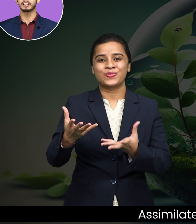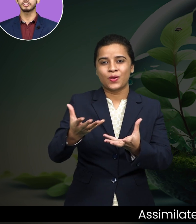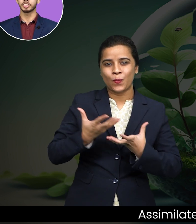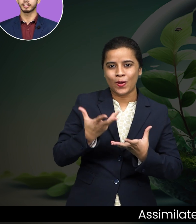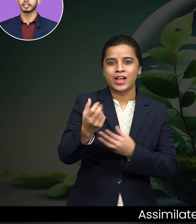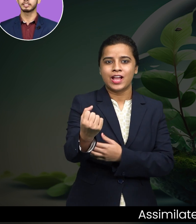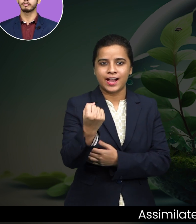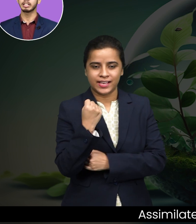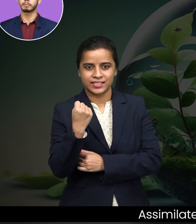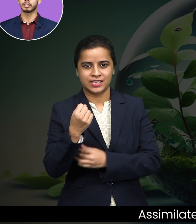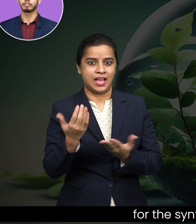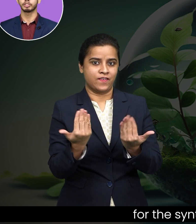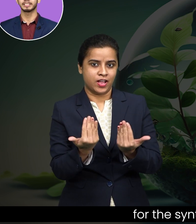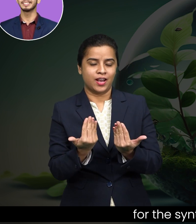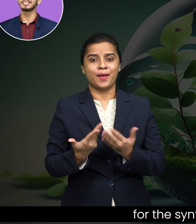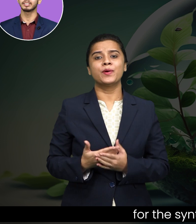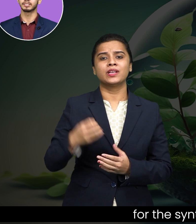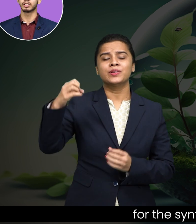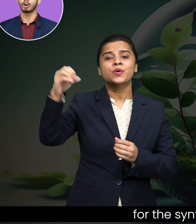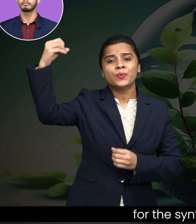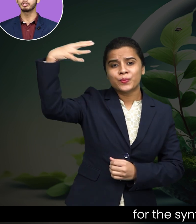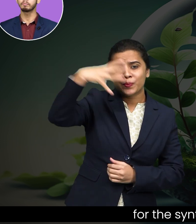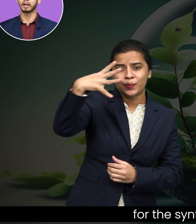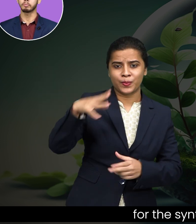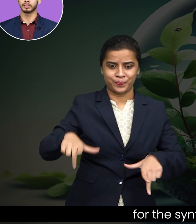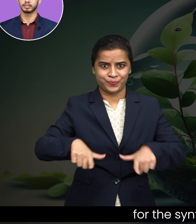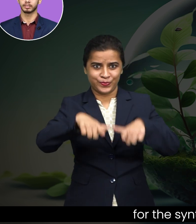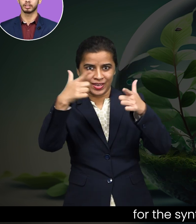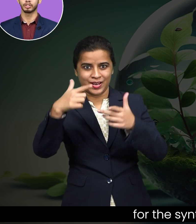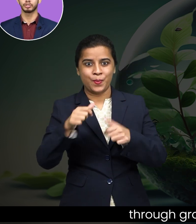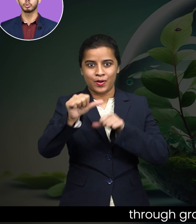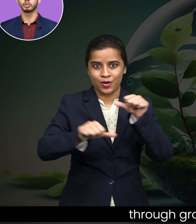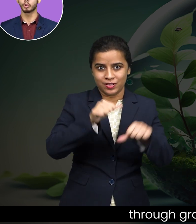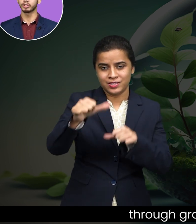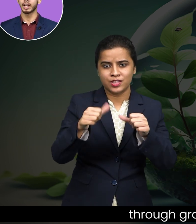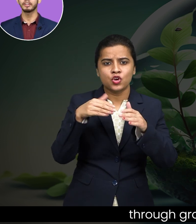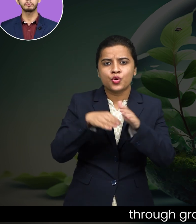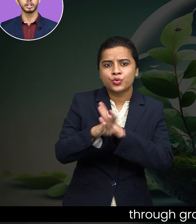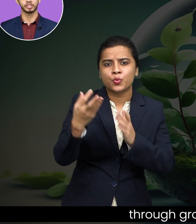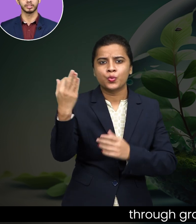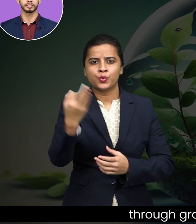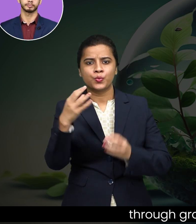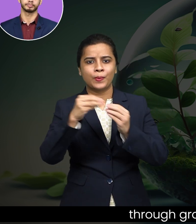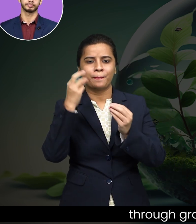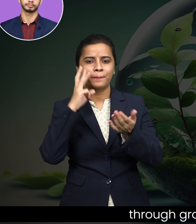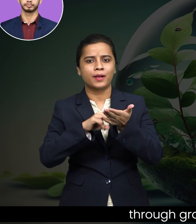Assimilated energy is available for the synthesis of new biomass through growth and